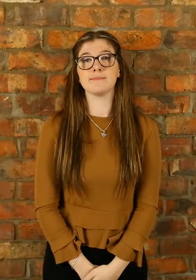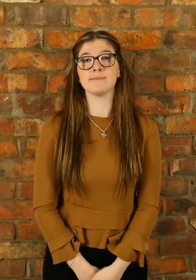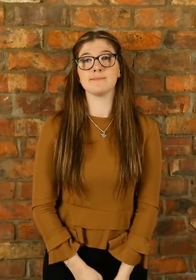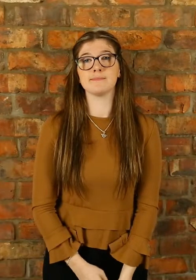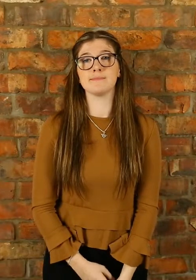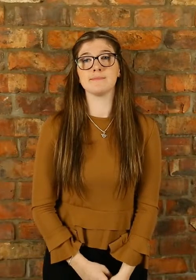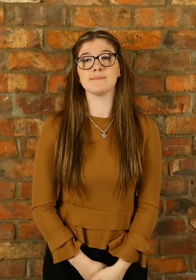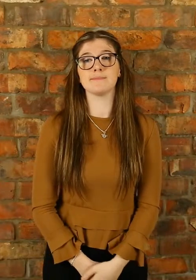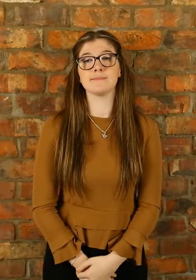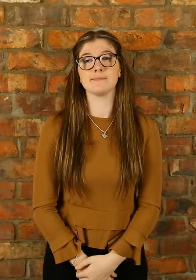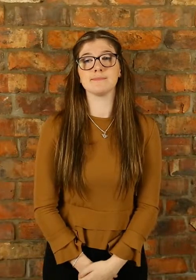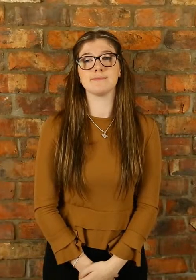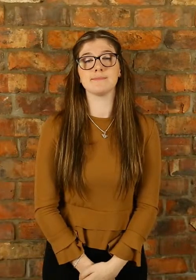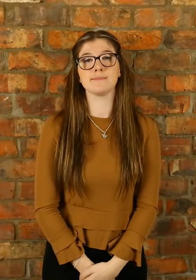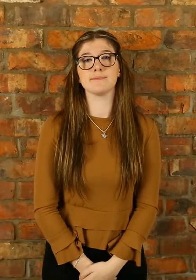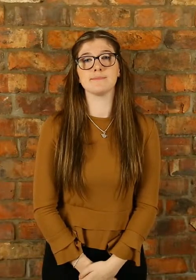but they just vary with the fingers.